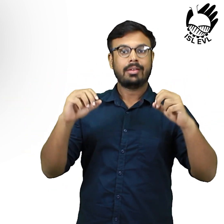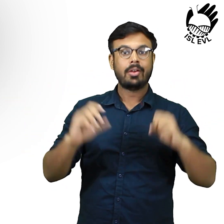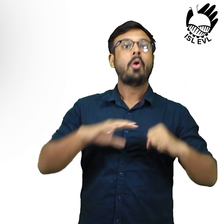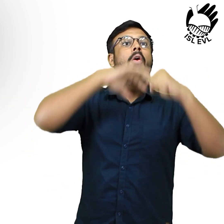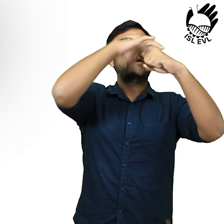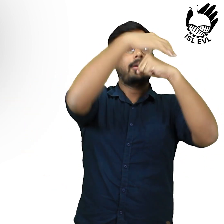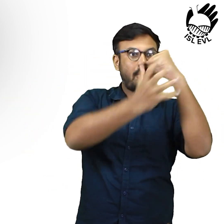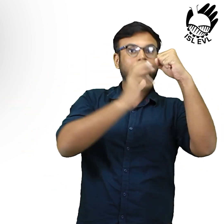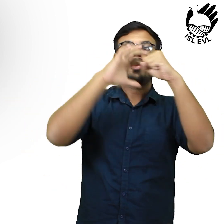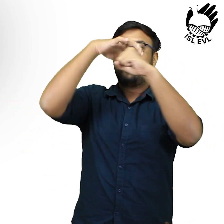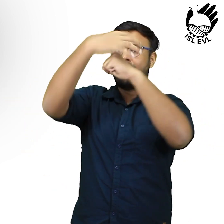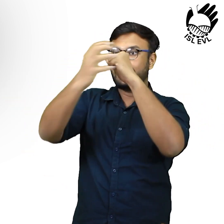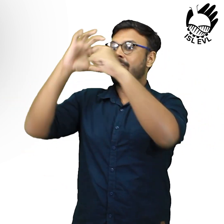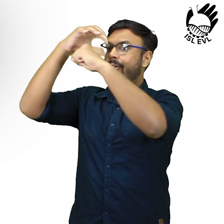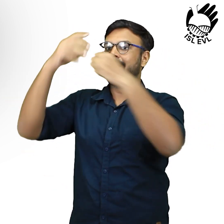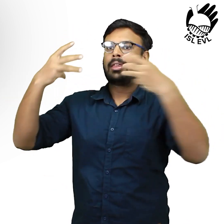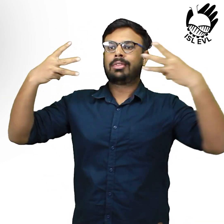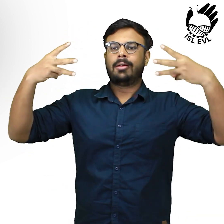very much like a three-dimensional brick wall